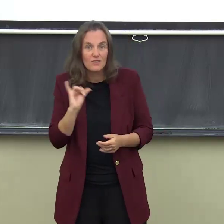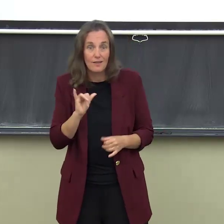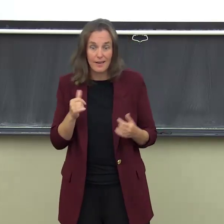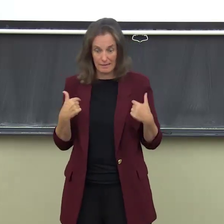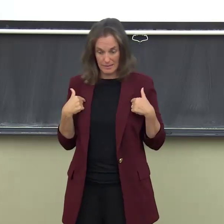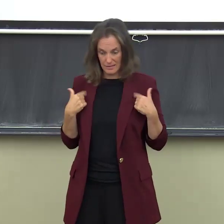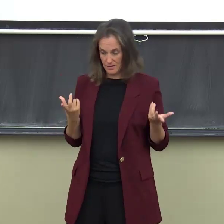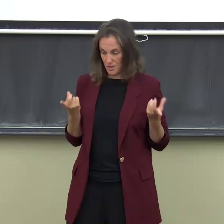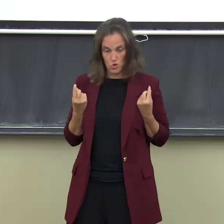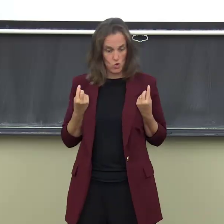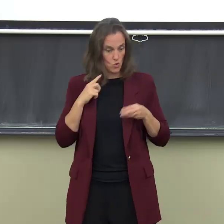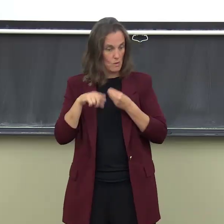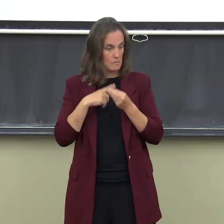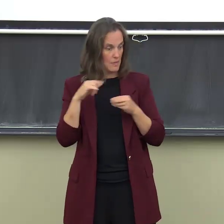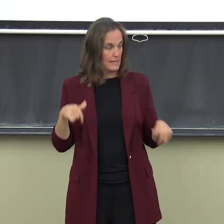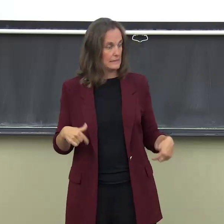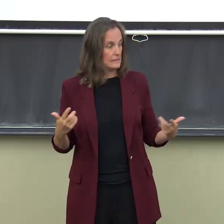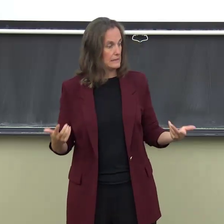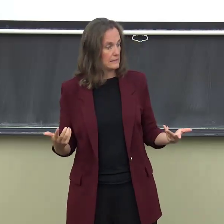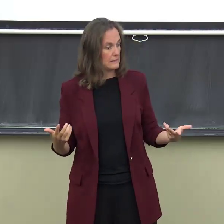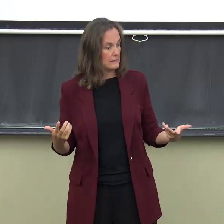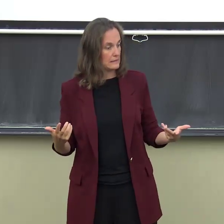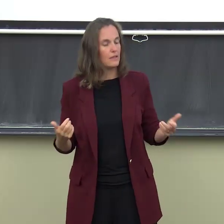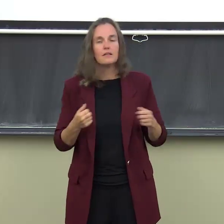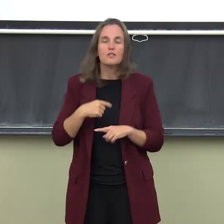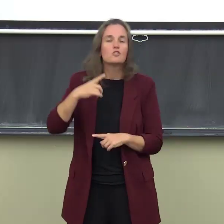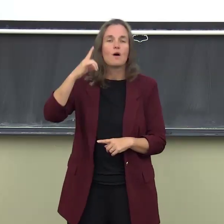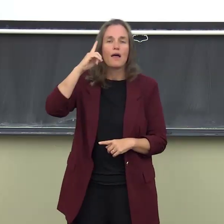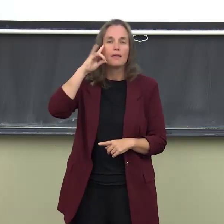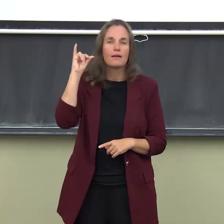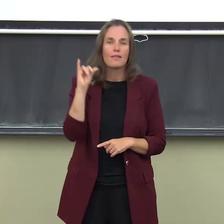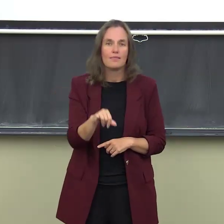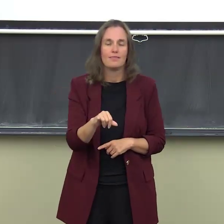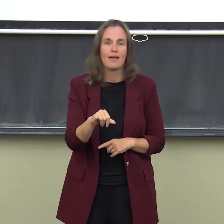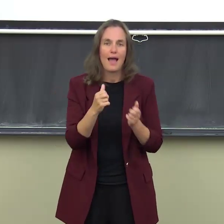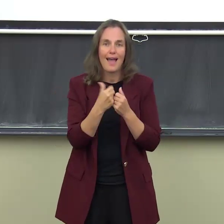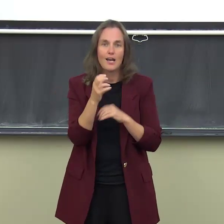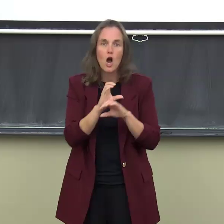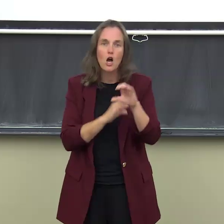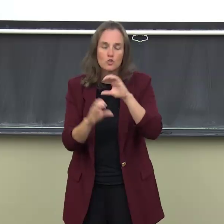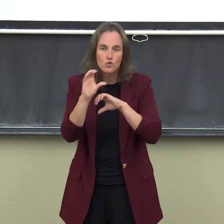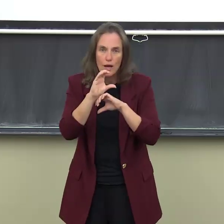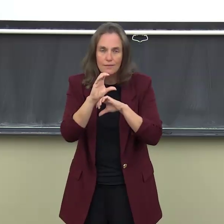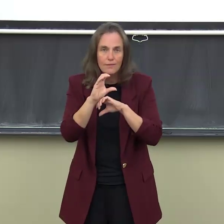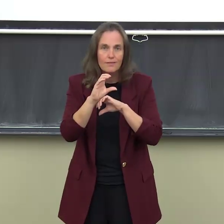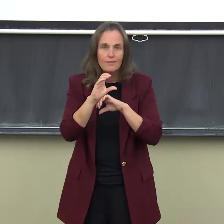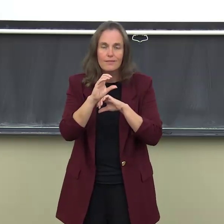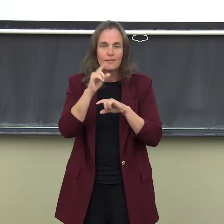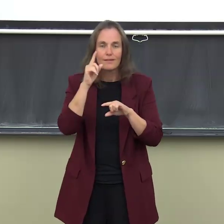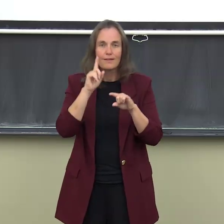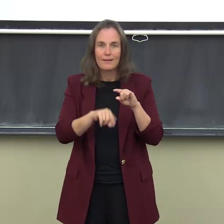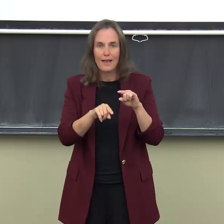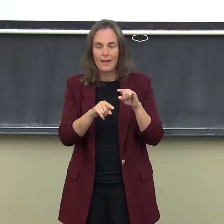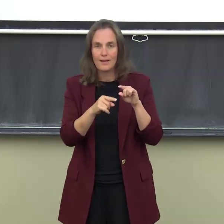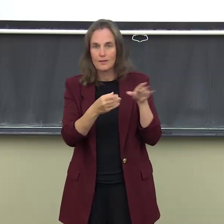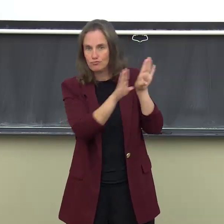about this? So I do think like that construct, we can't shove it out of frame, that like we're